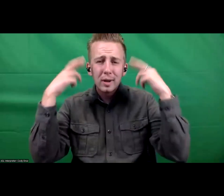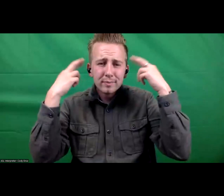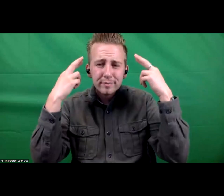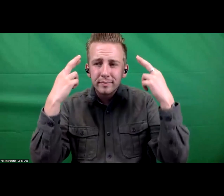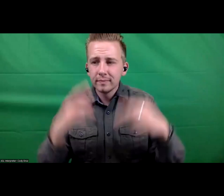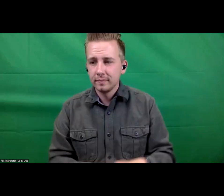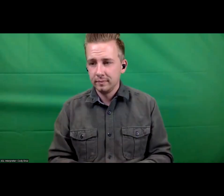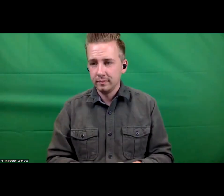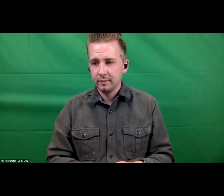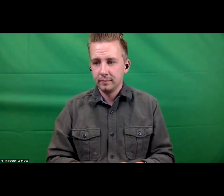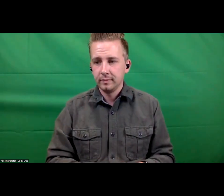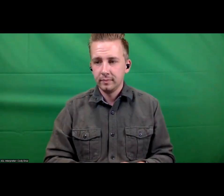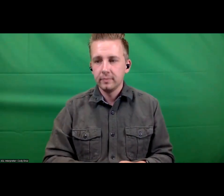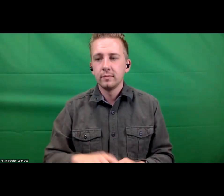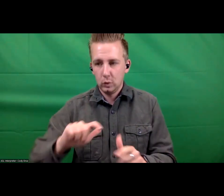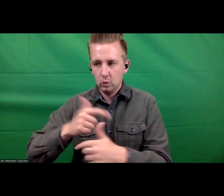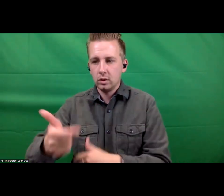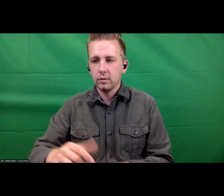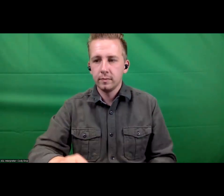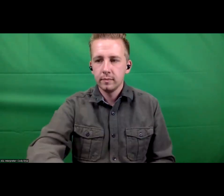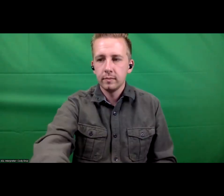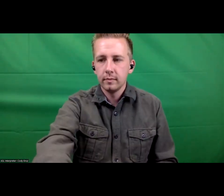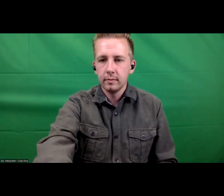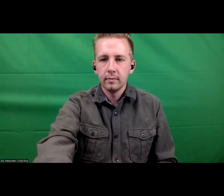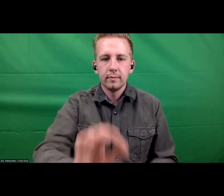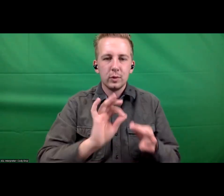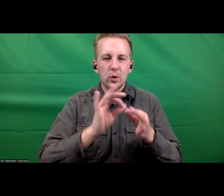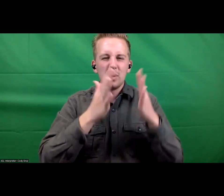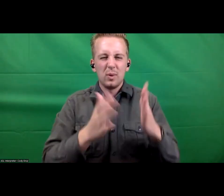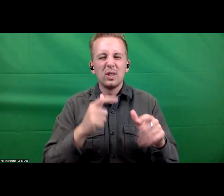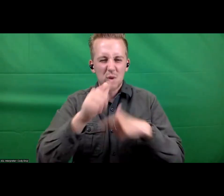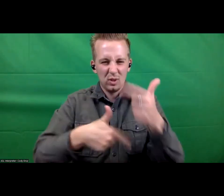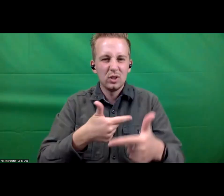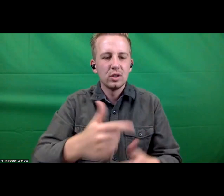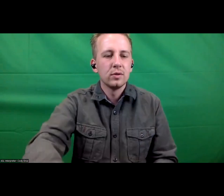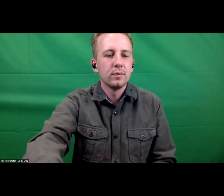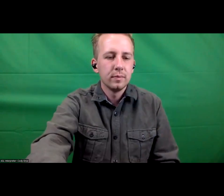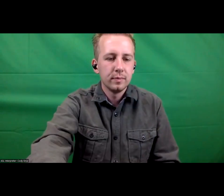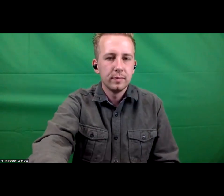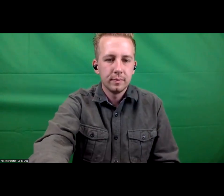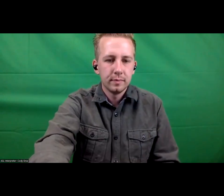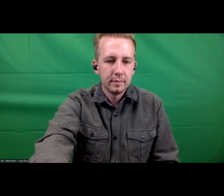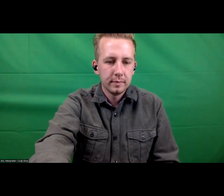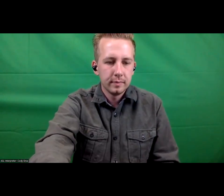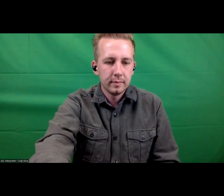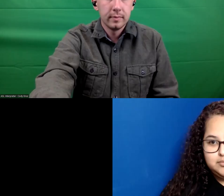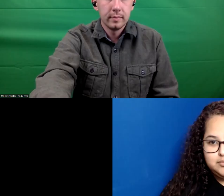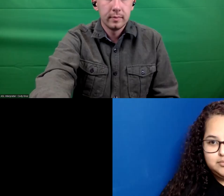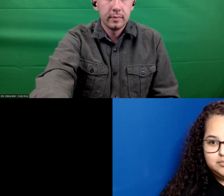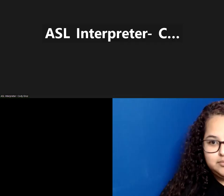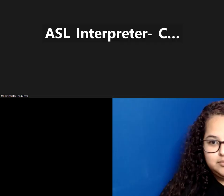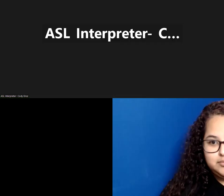Okay, so we have one more, right? We have, Okay, so Sorry. you know Grammarly, but Grammarly Sorry. has a new